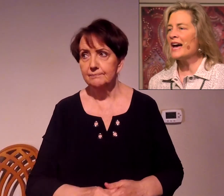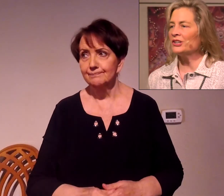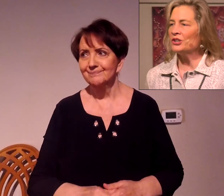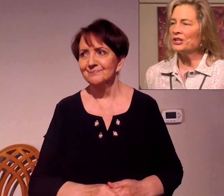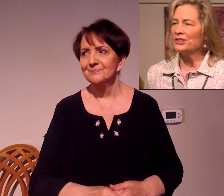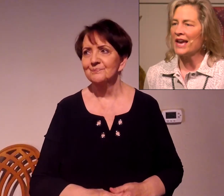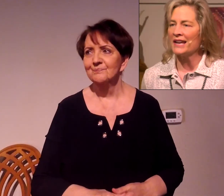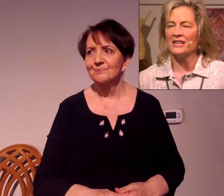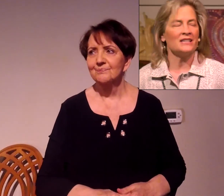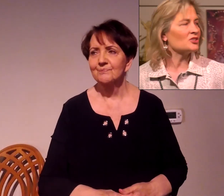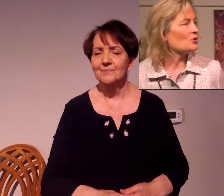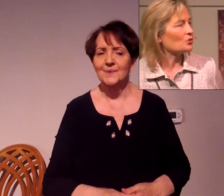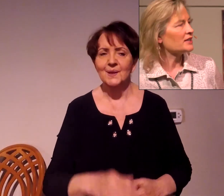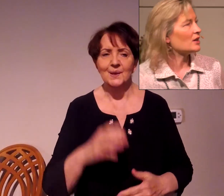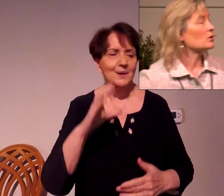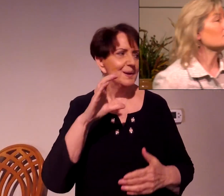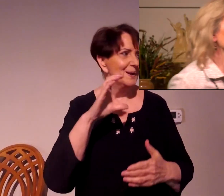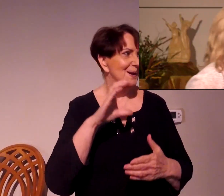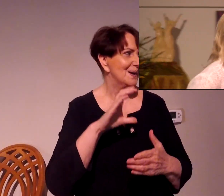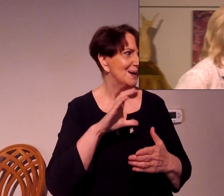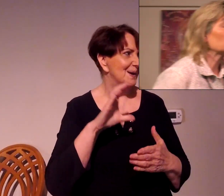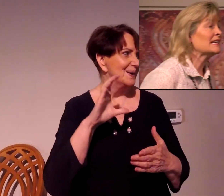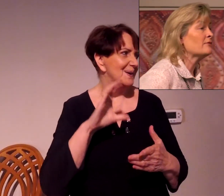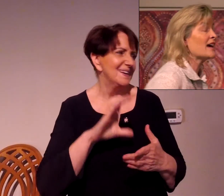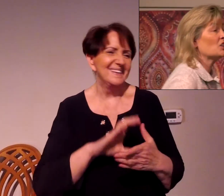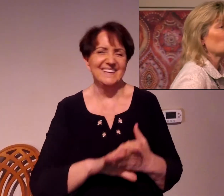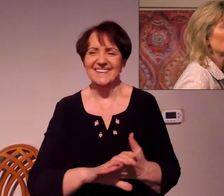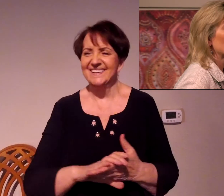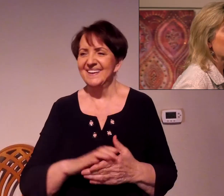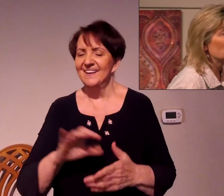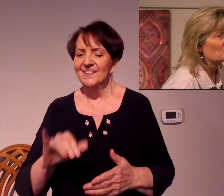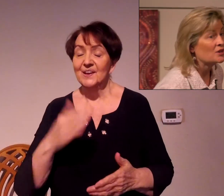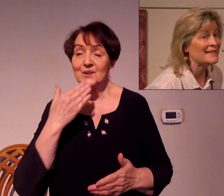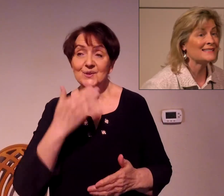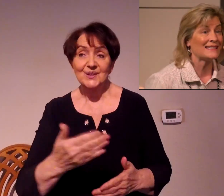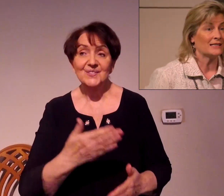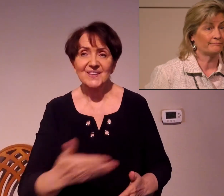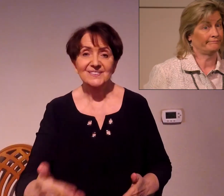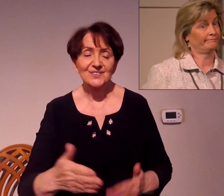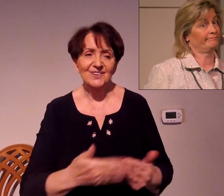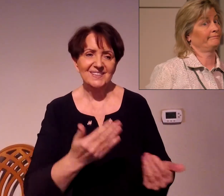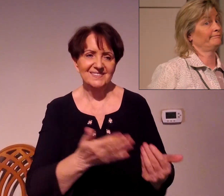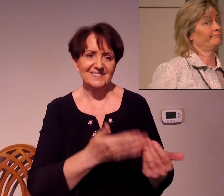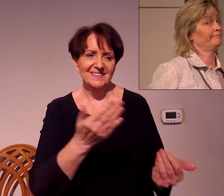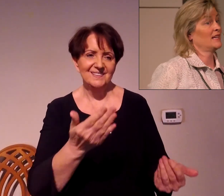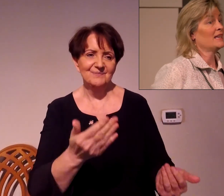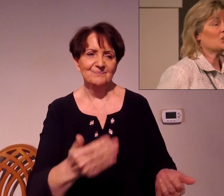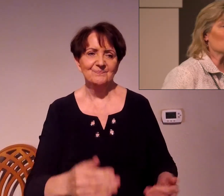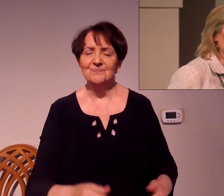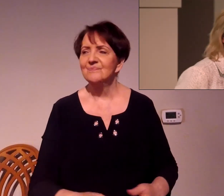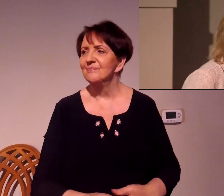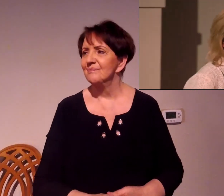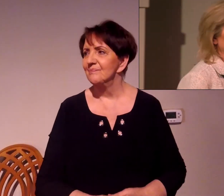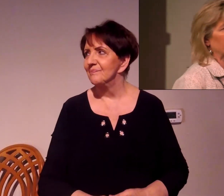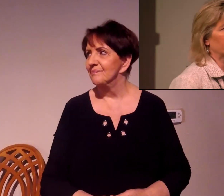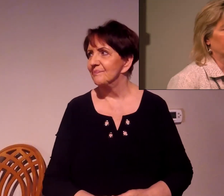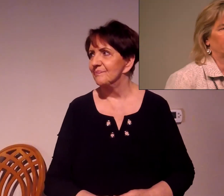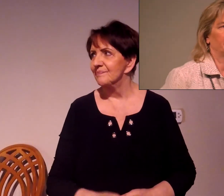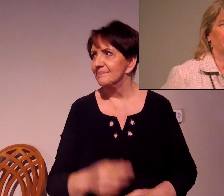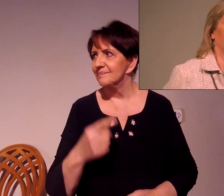Believe that good thing. He's so great, though. Believe that good things are easy. Do you